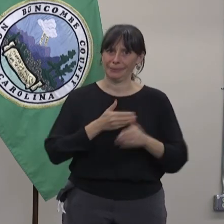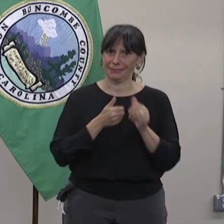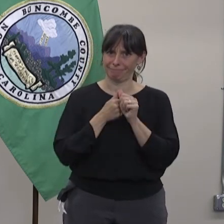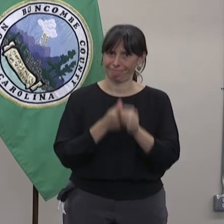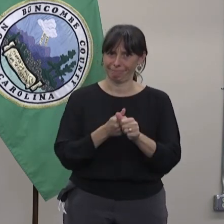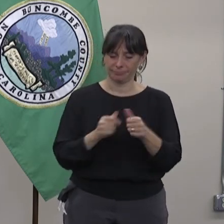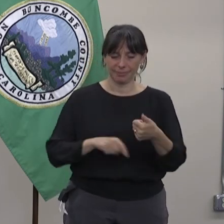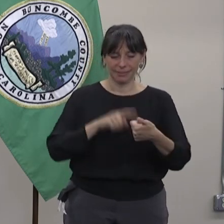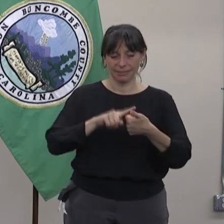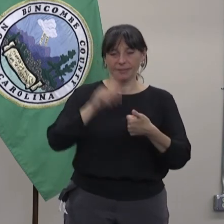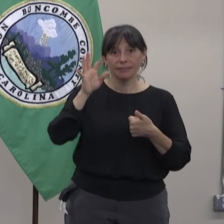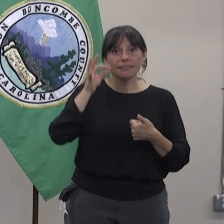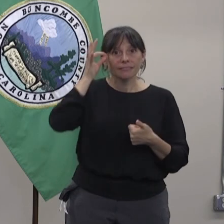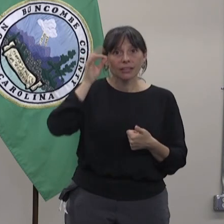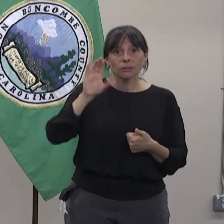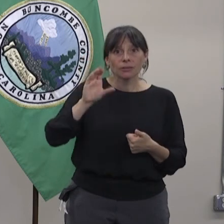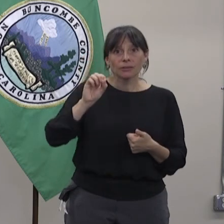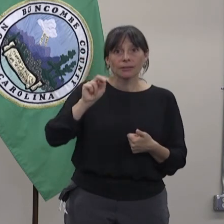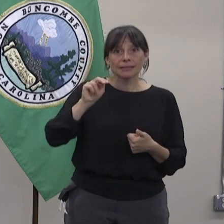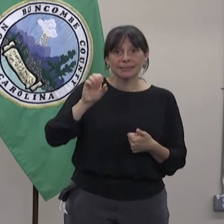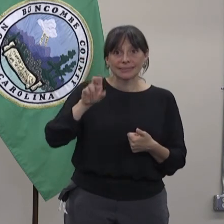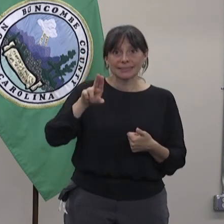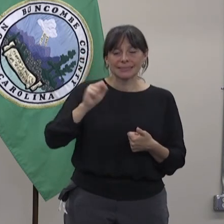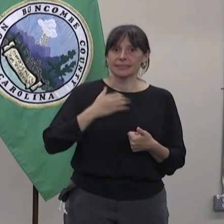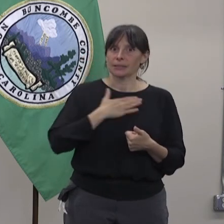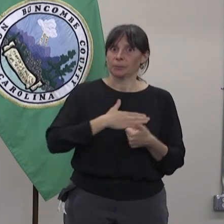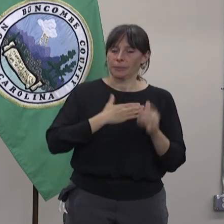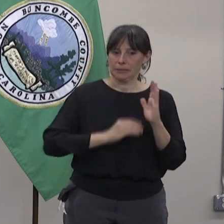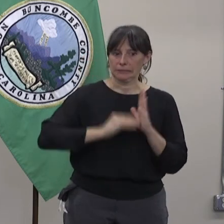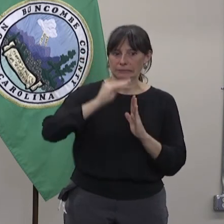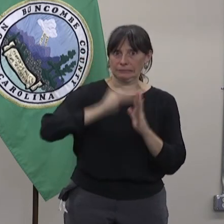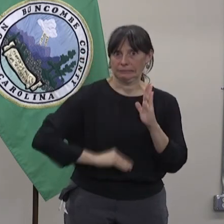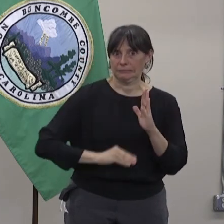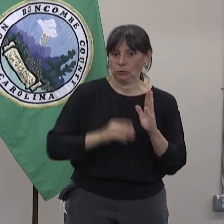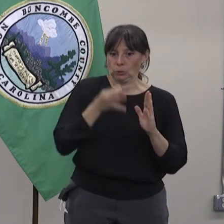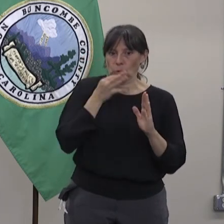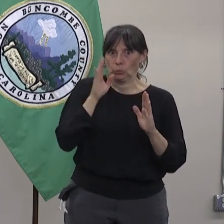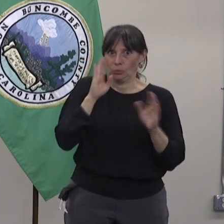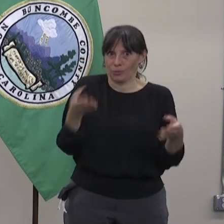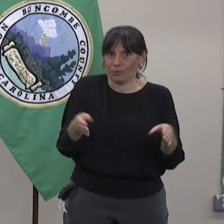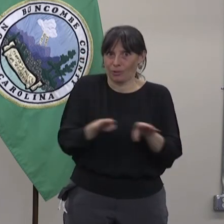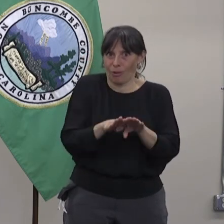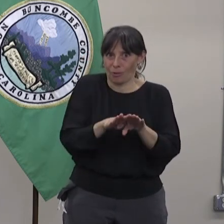the census if you haven't already. The deadline is here. Visit